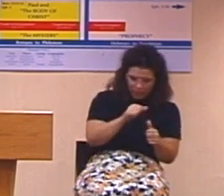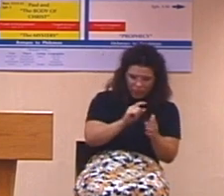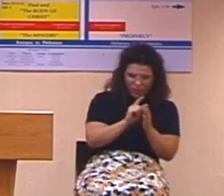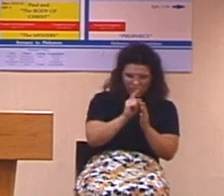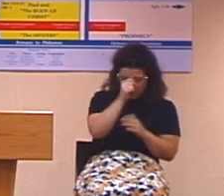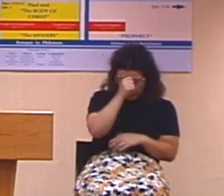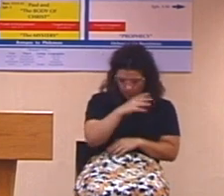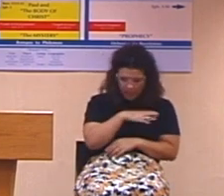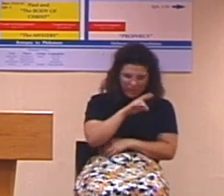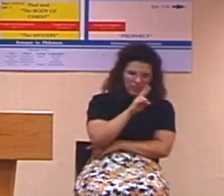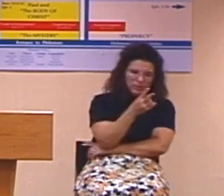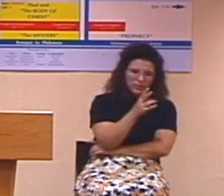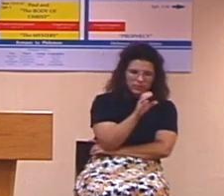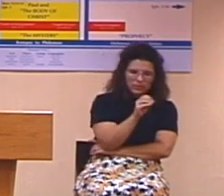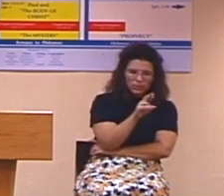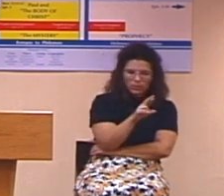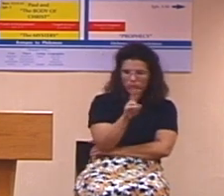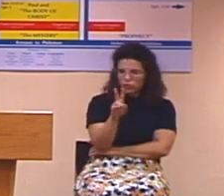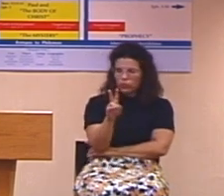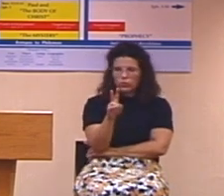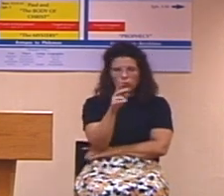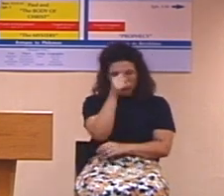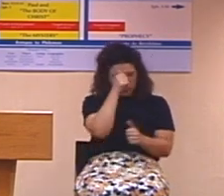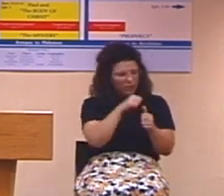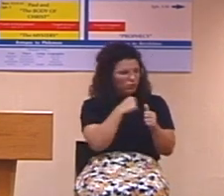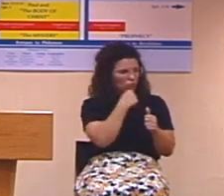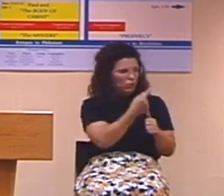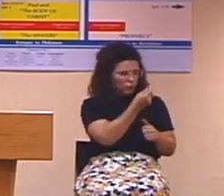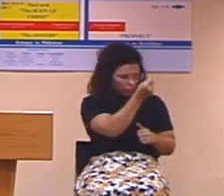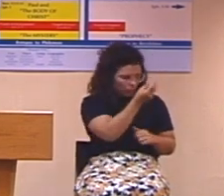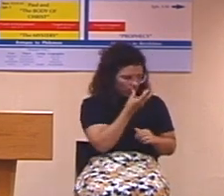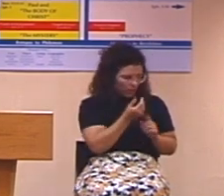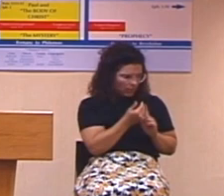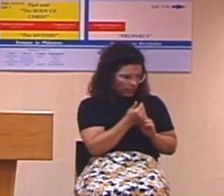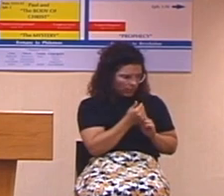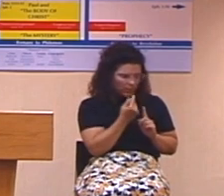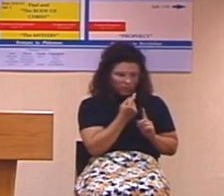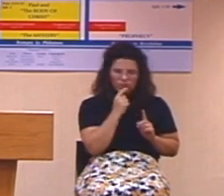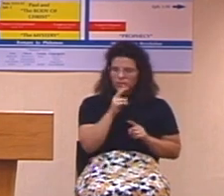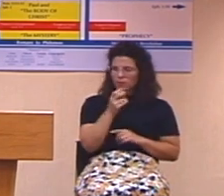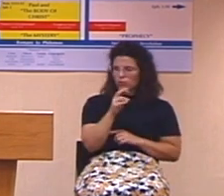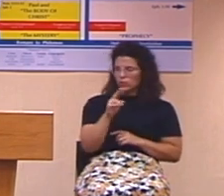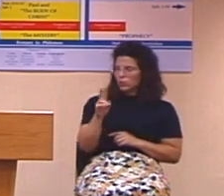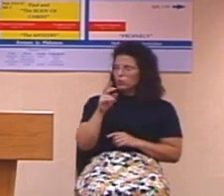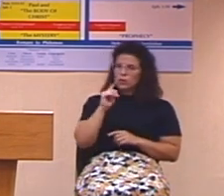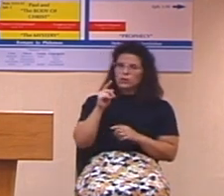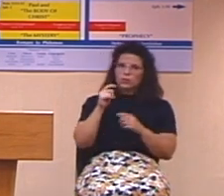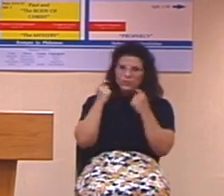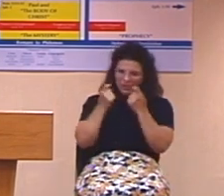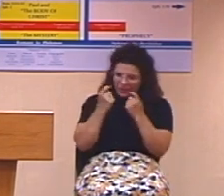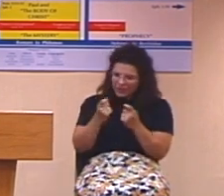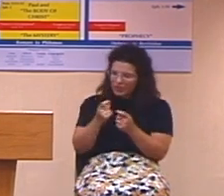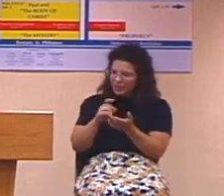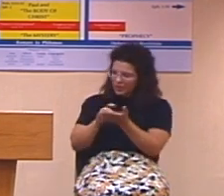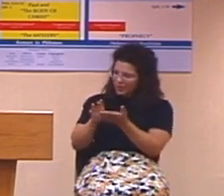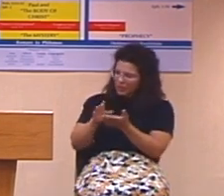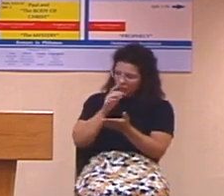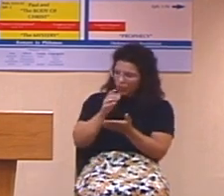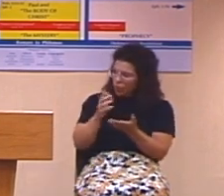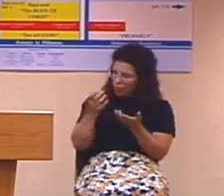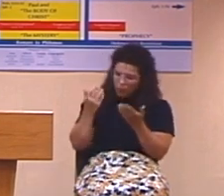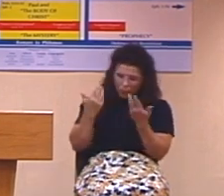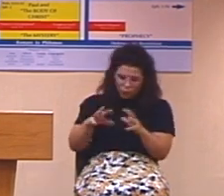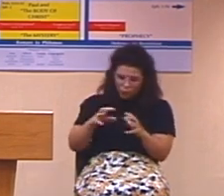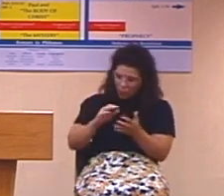ago I reminded you of something. I just remembered again. 2 Corinthians 2, he sinned, they kicked him out, and they won't forgive him and bring back. And Paul says, forgive